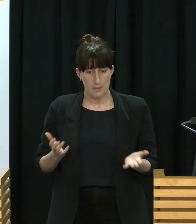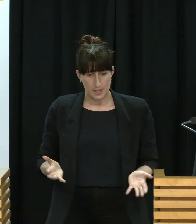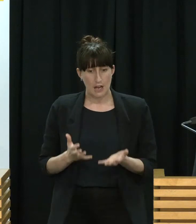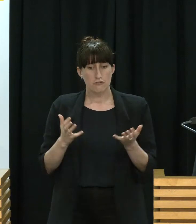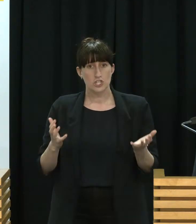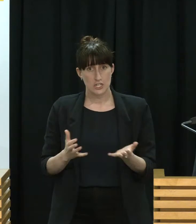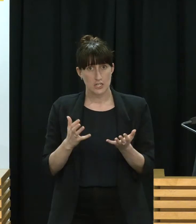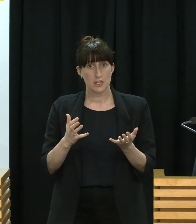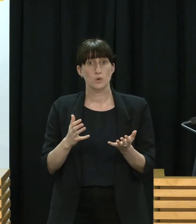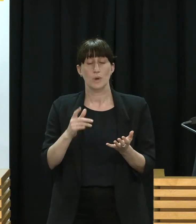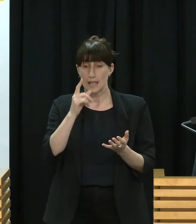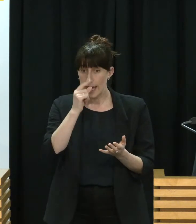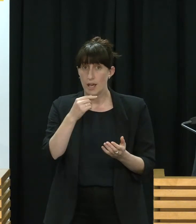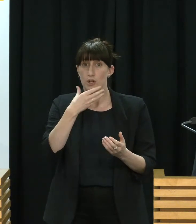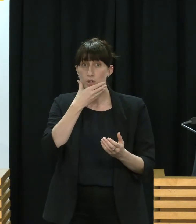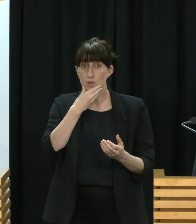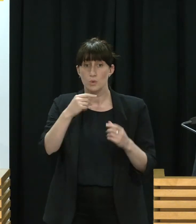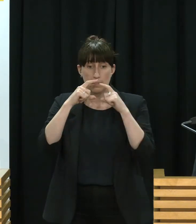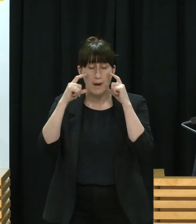they're in those kind of